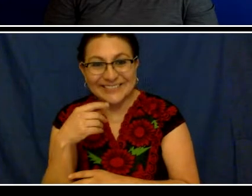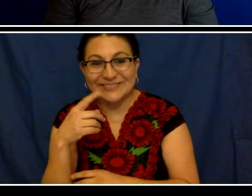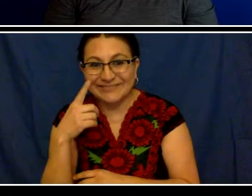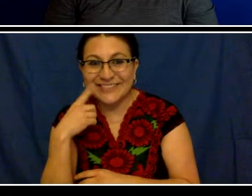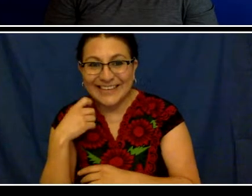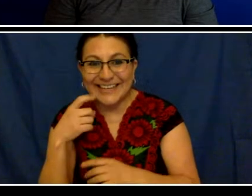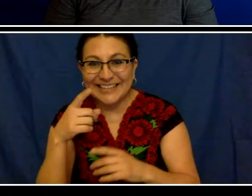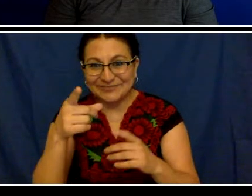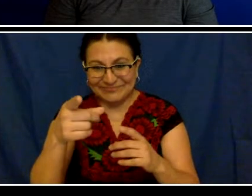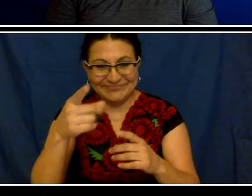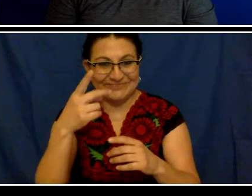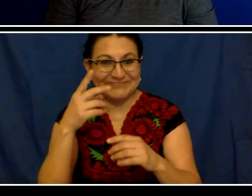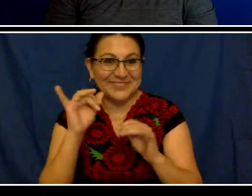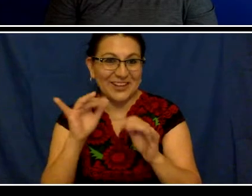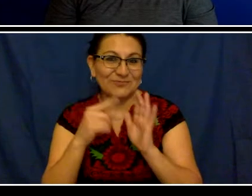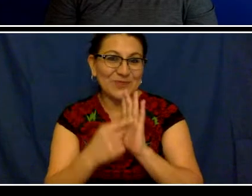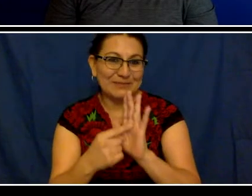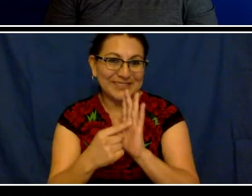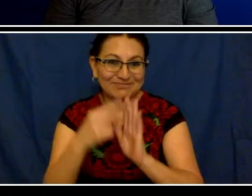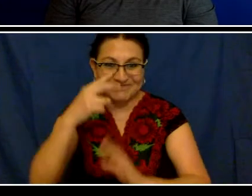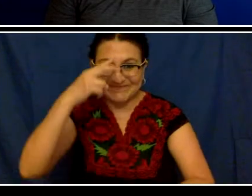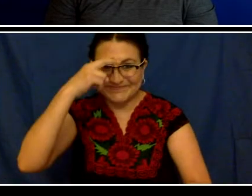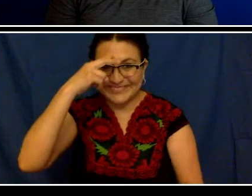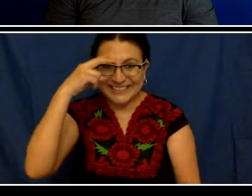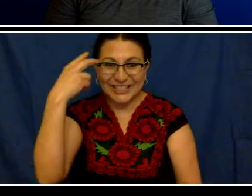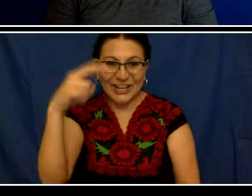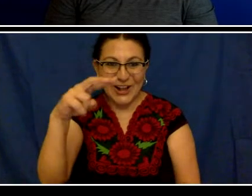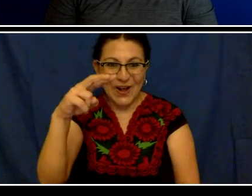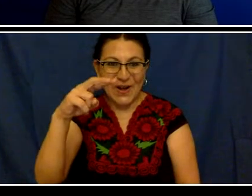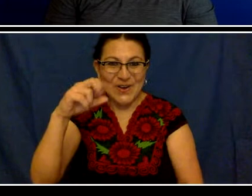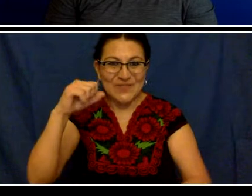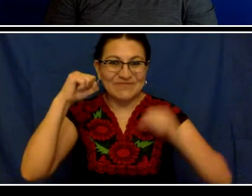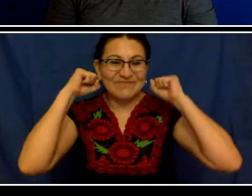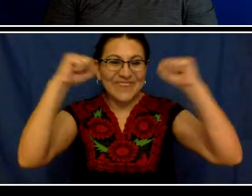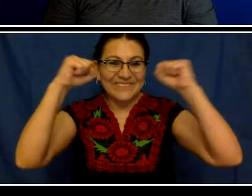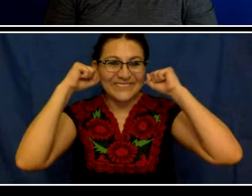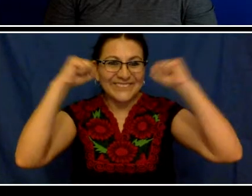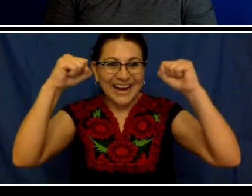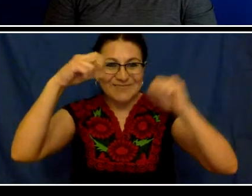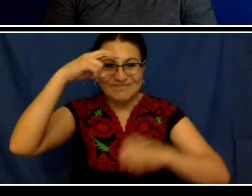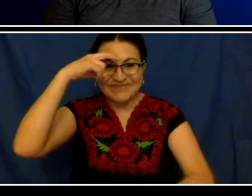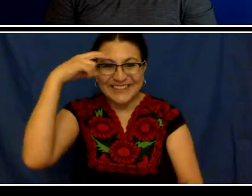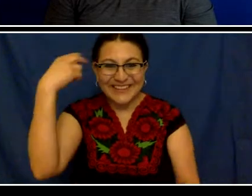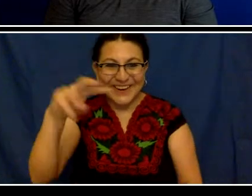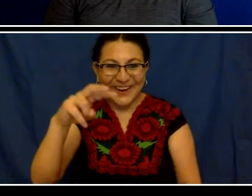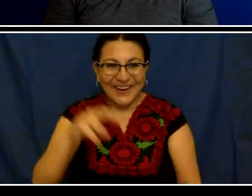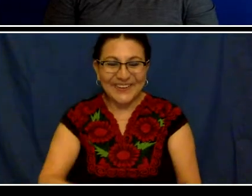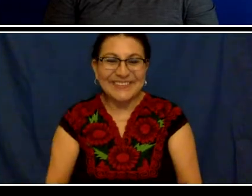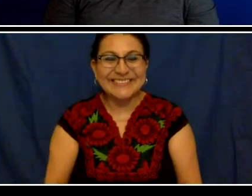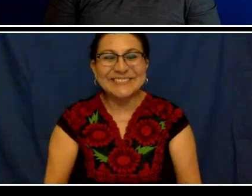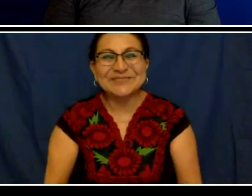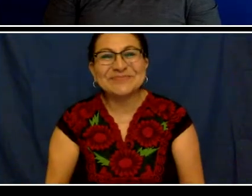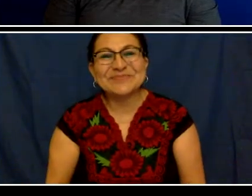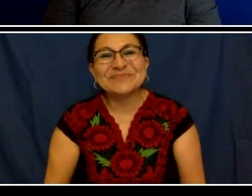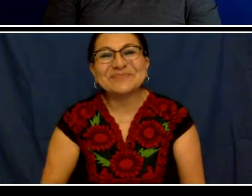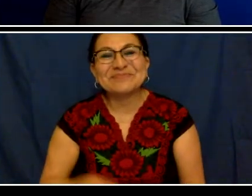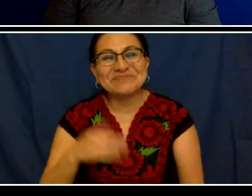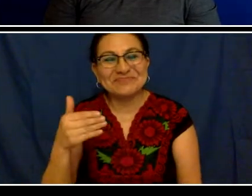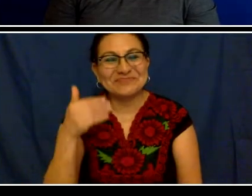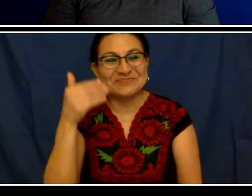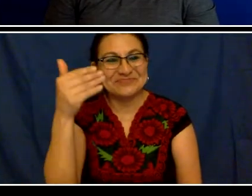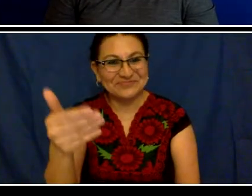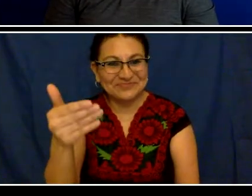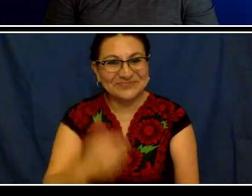and you see there's Chile different colors. There's green and there's white, and you see it represents the Mexican colors. You have the green, the red, and the white. So